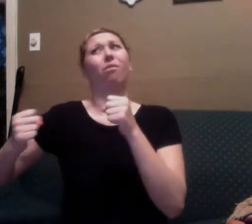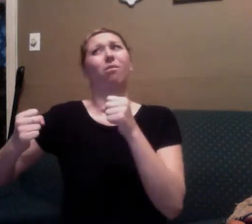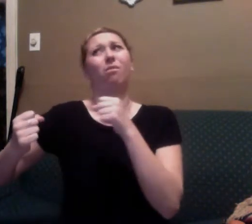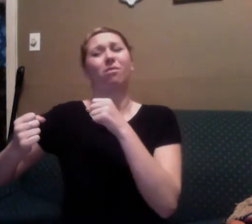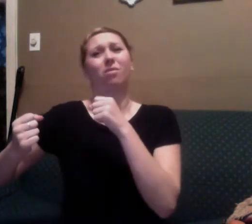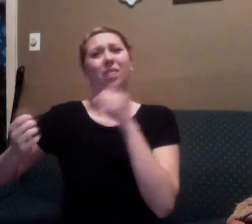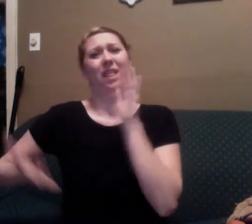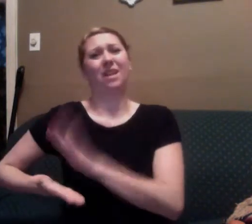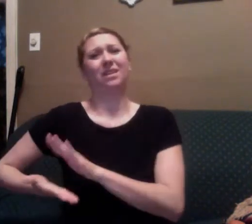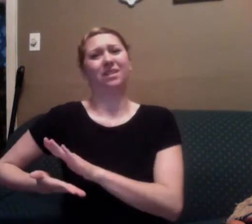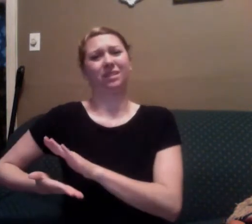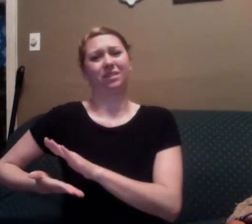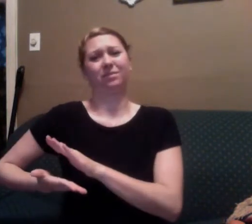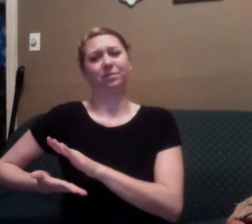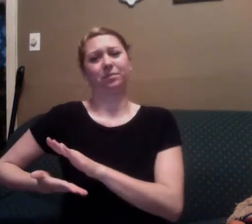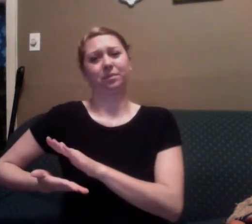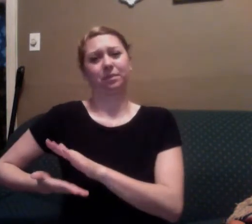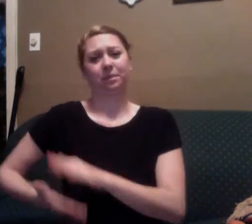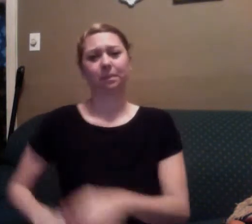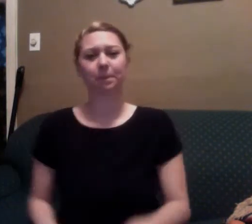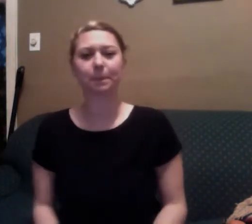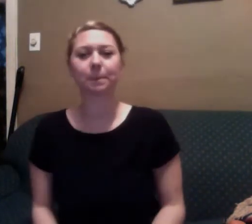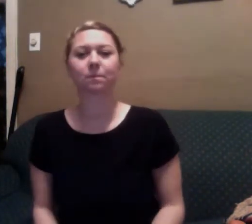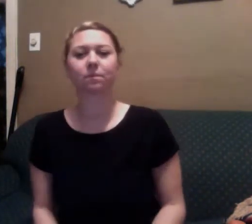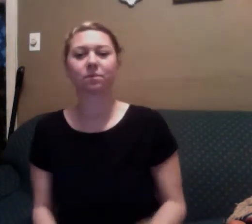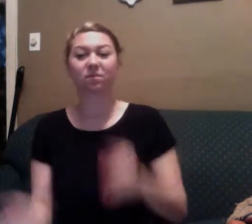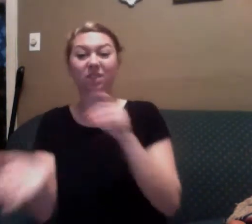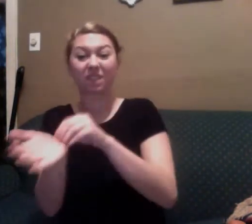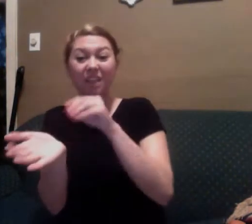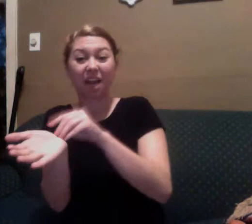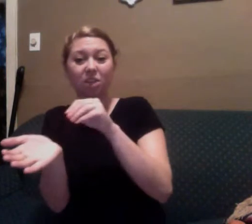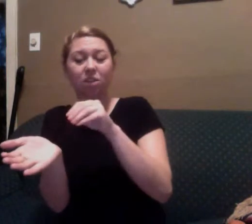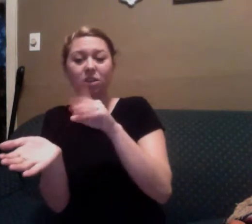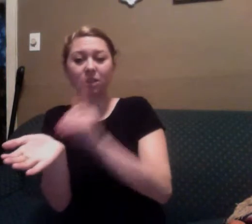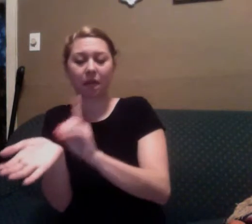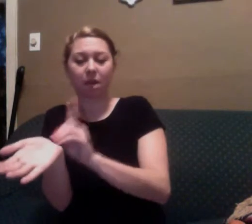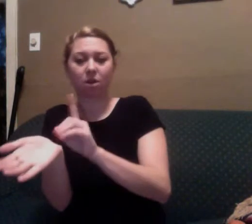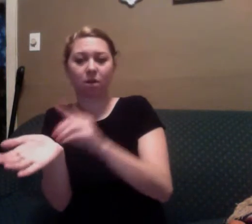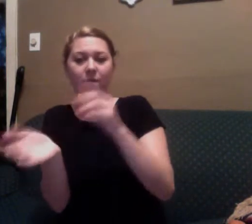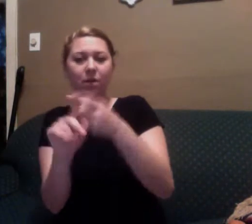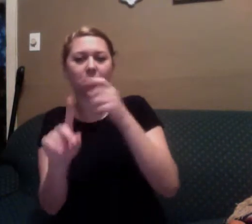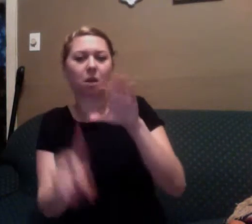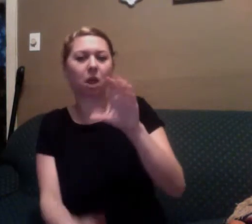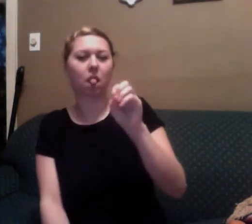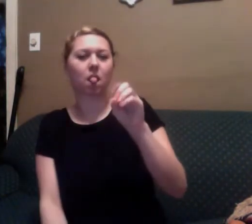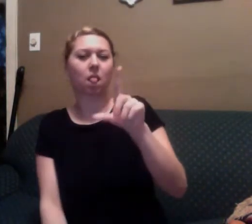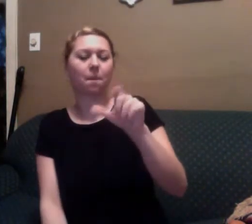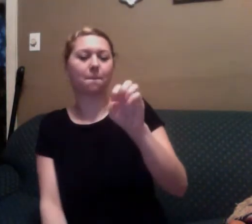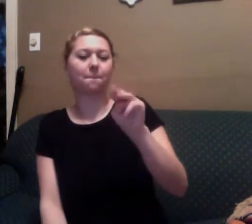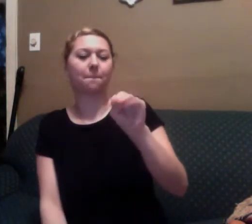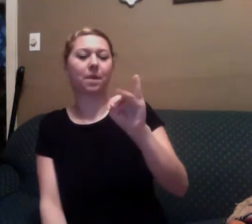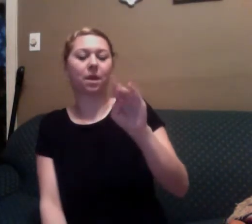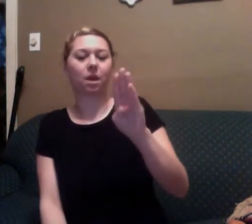that people who've lost 10% of their body weight burn 250 to 400 calories less because their metabolism is